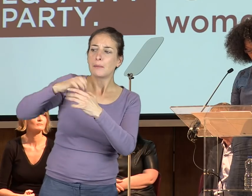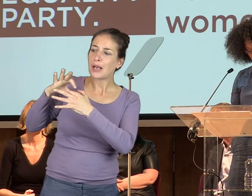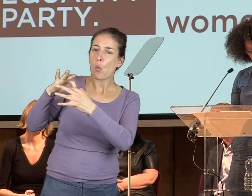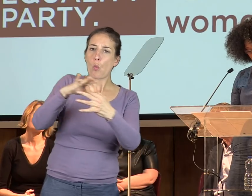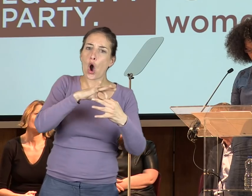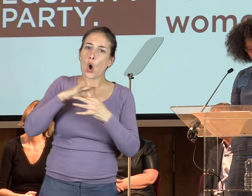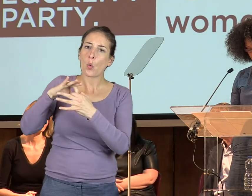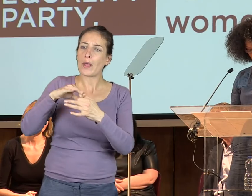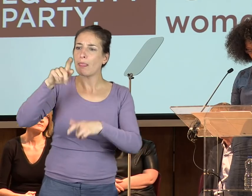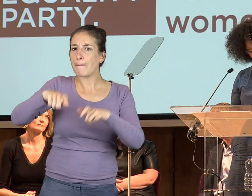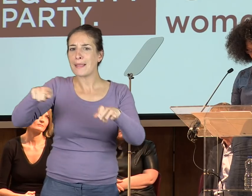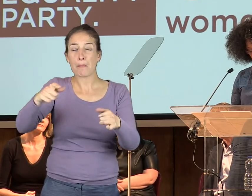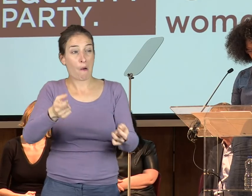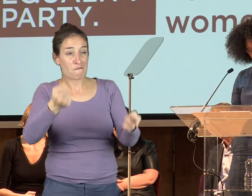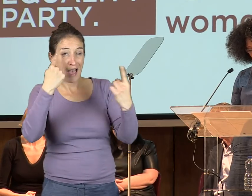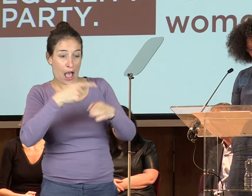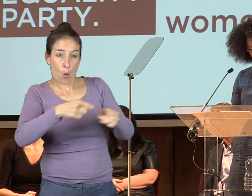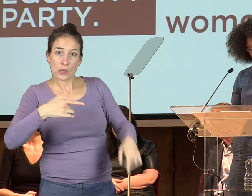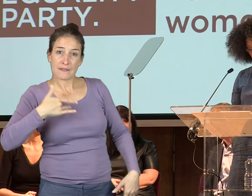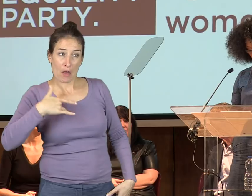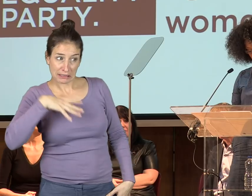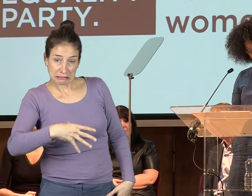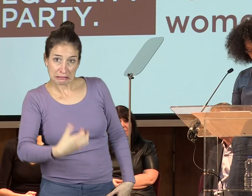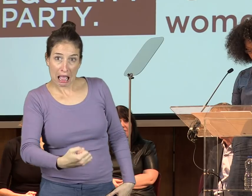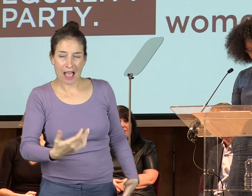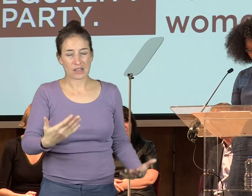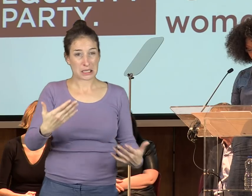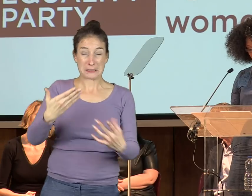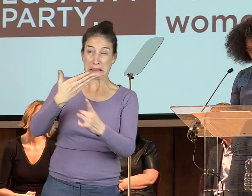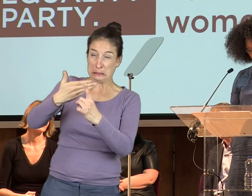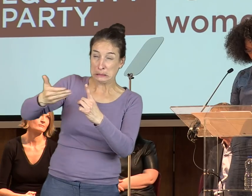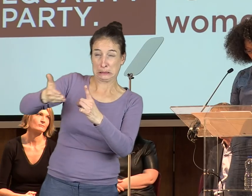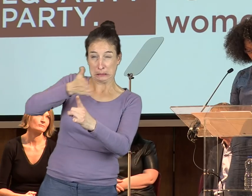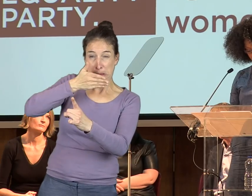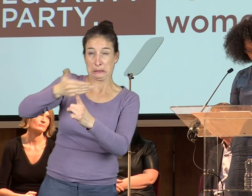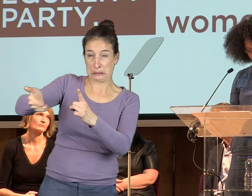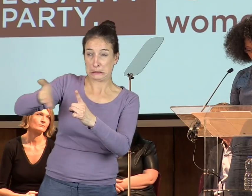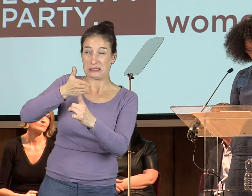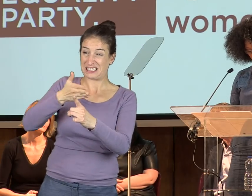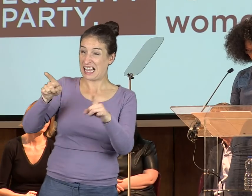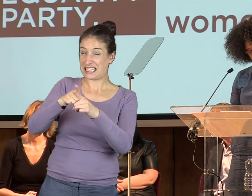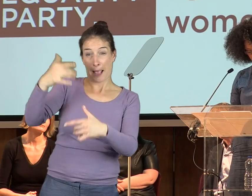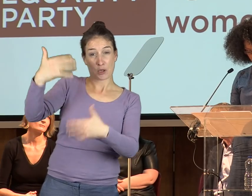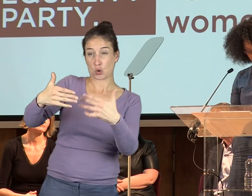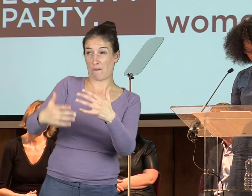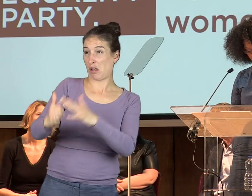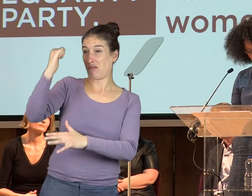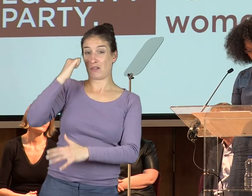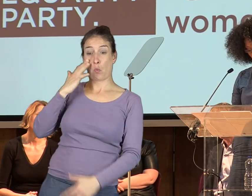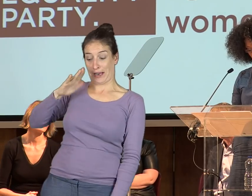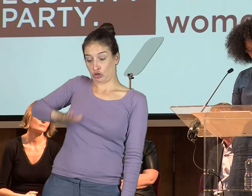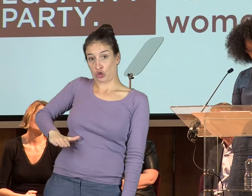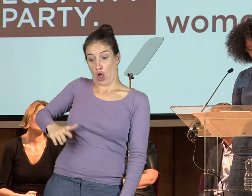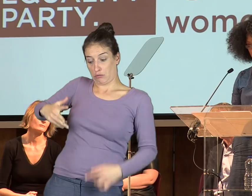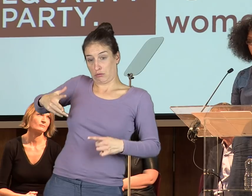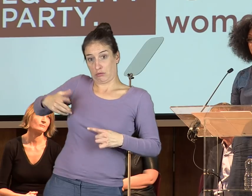working with those who don't understand the needs of survivors have been as painful as the dismissal of my experience as a child. Speaking out